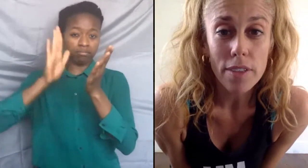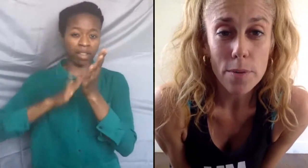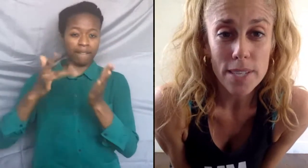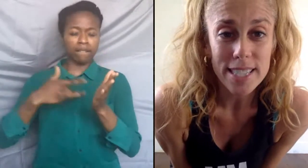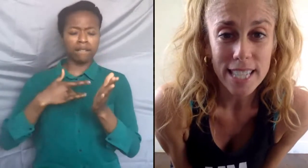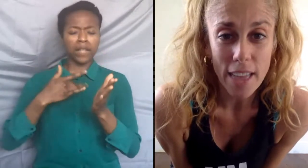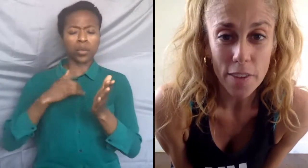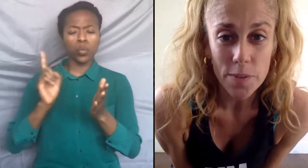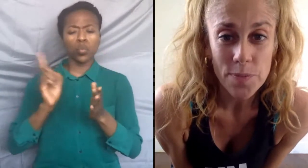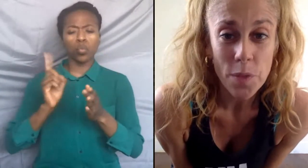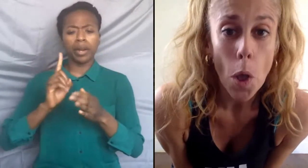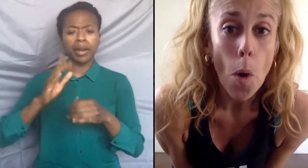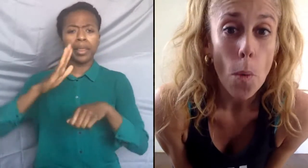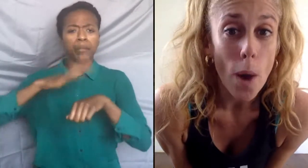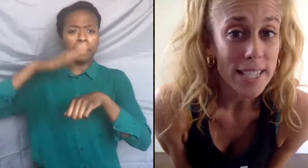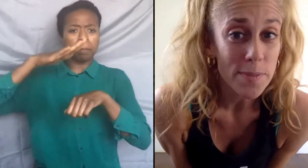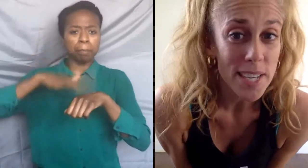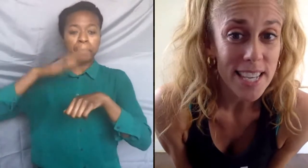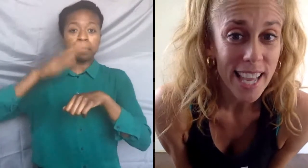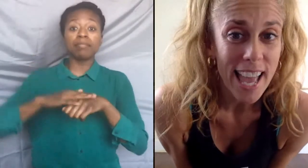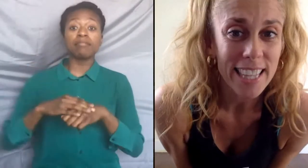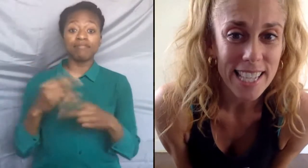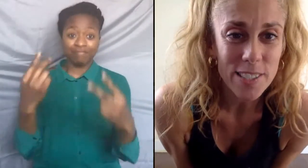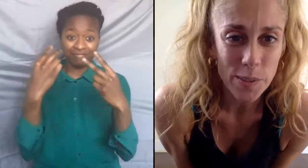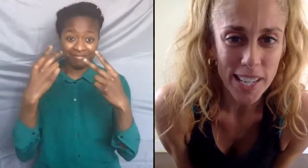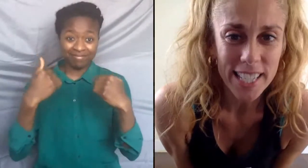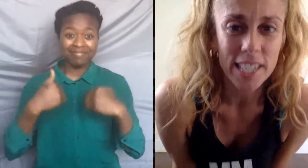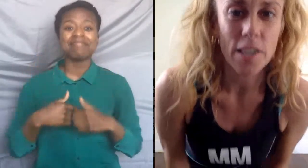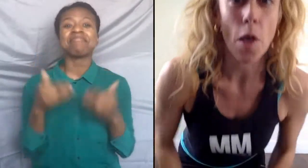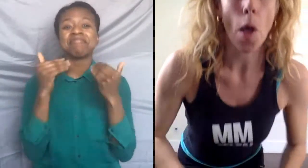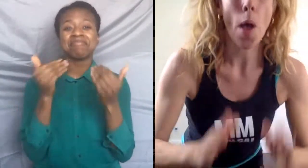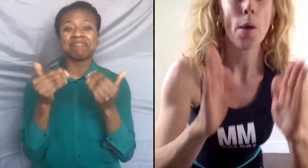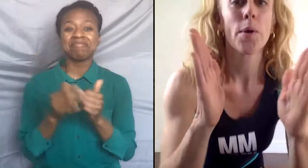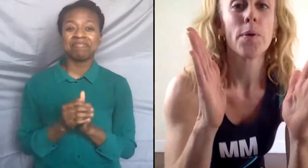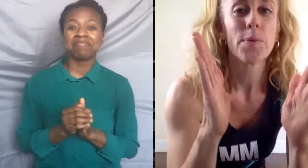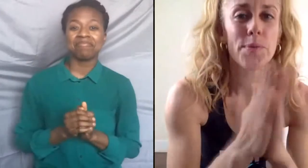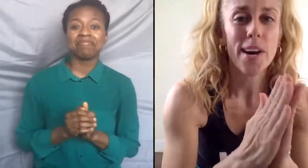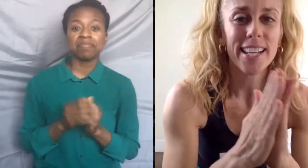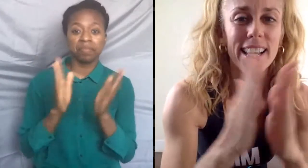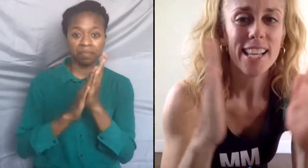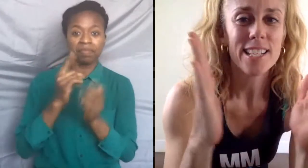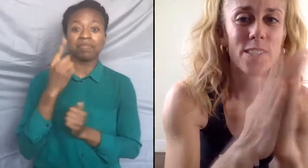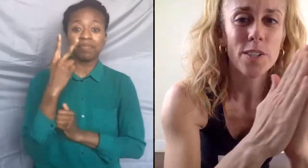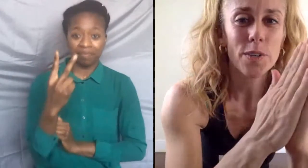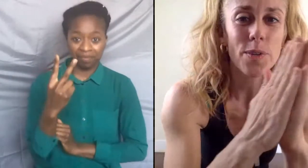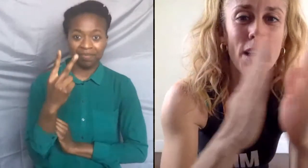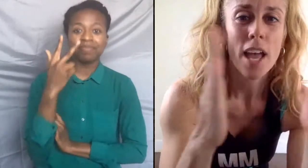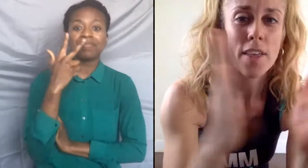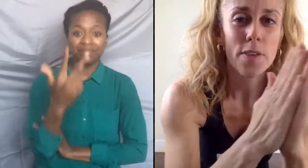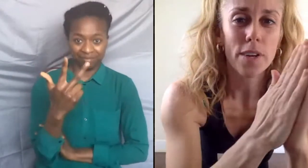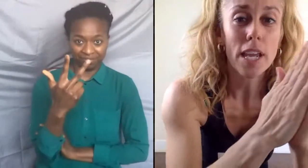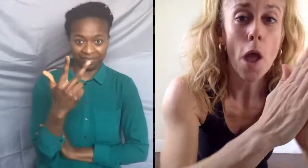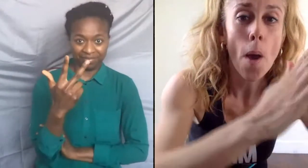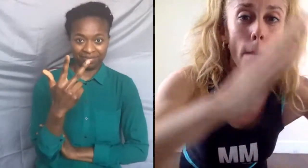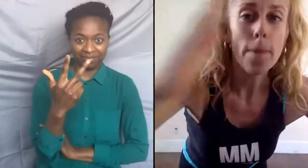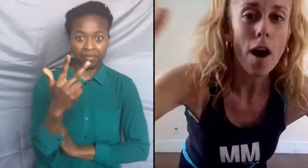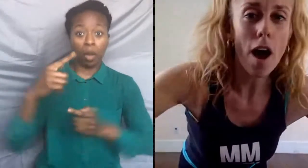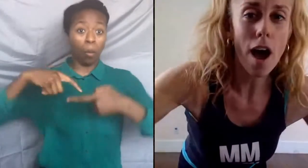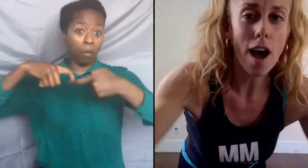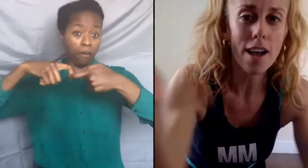where that rhythm is together. Watch me and let's do it. 1, 2,